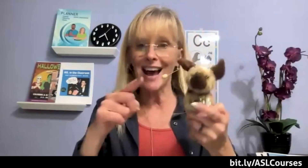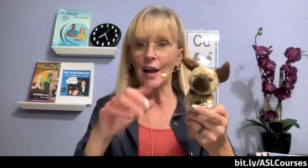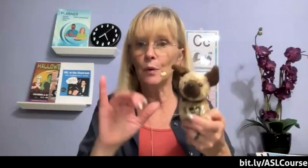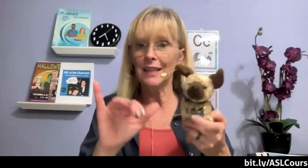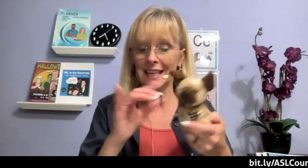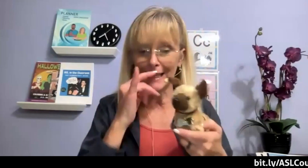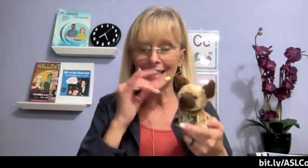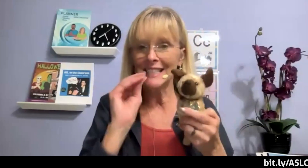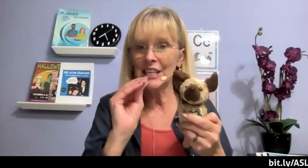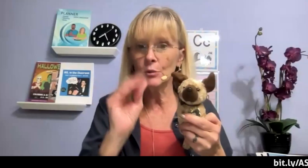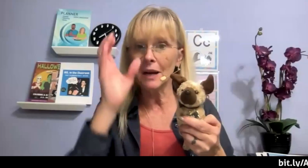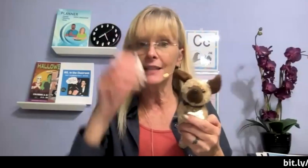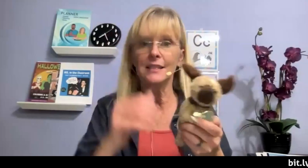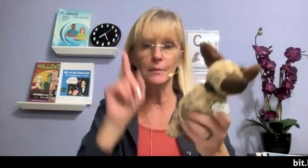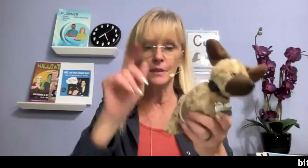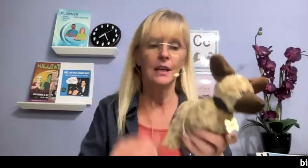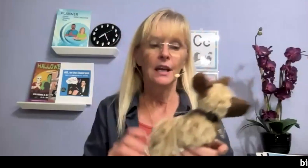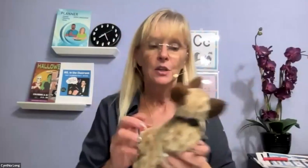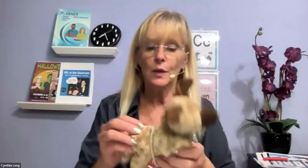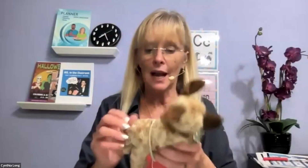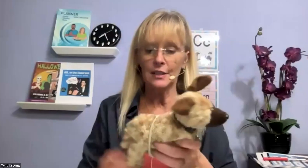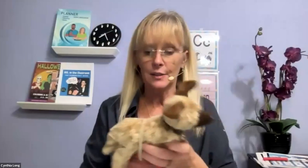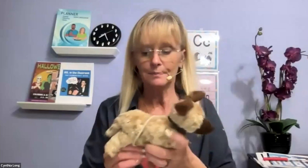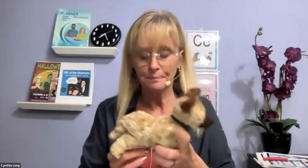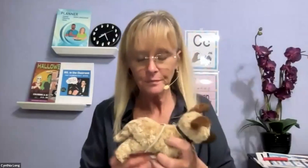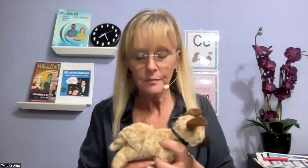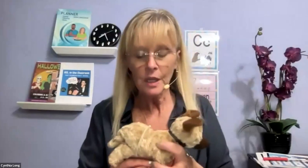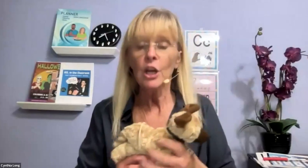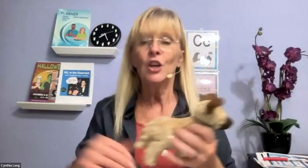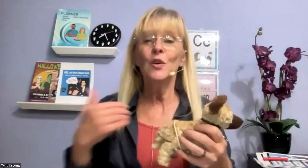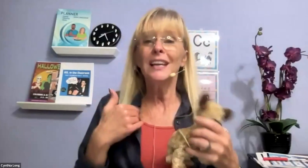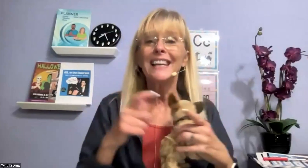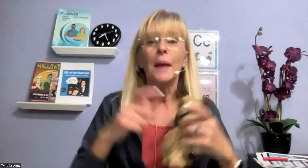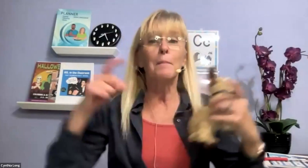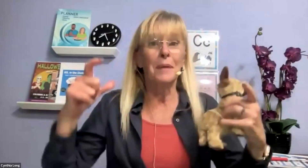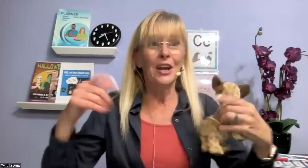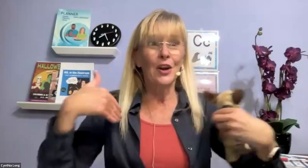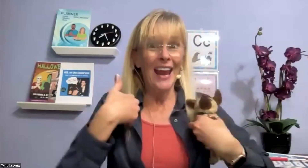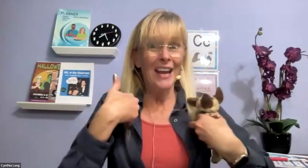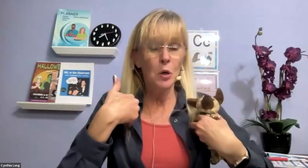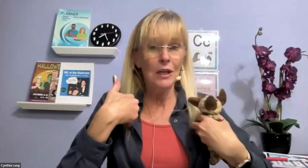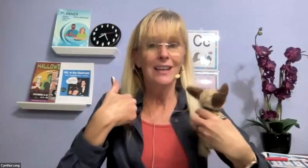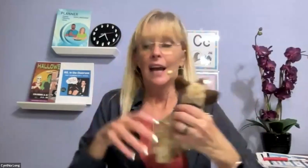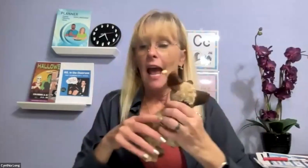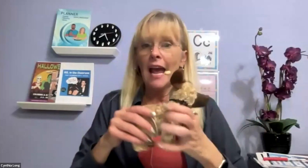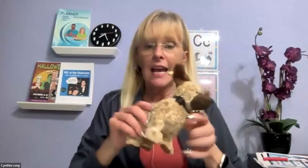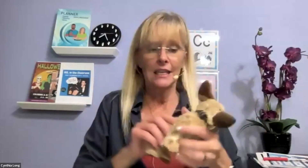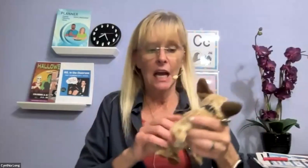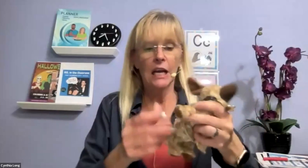sign with the kids and teach them concepts, here's what I do. You can get a bigger animal and